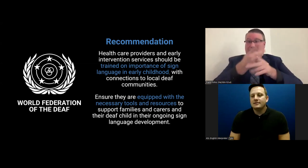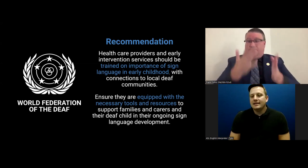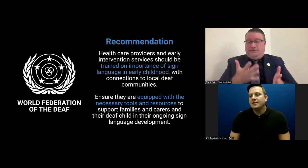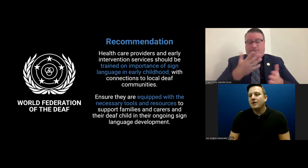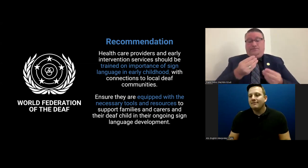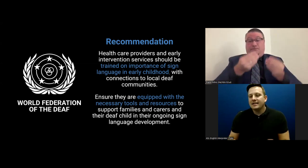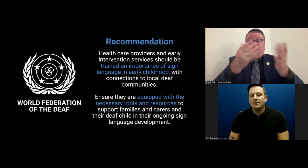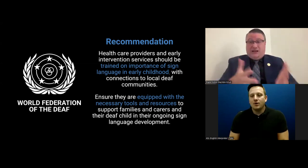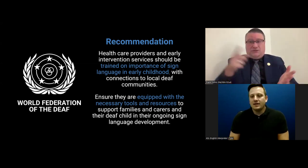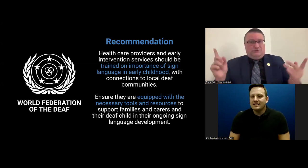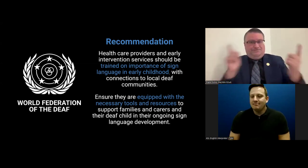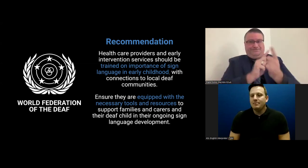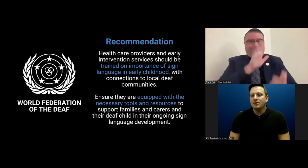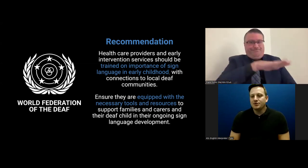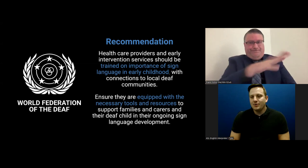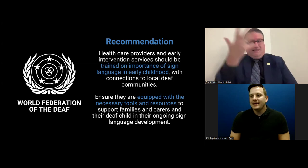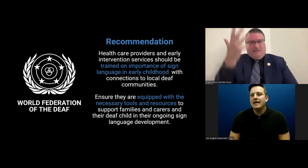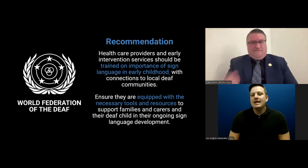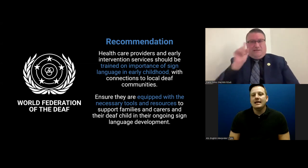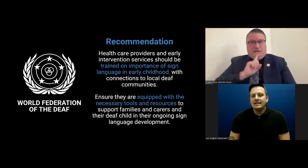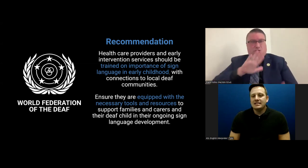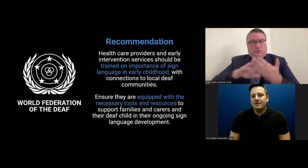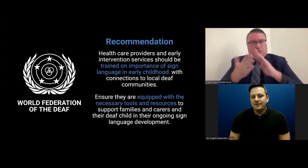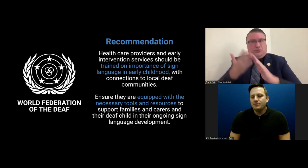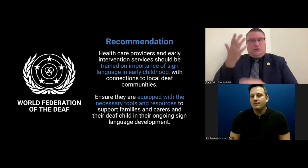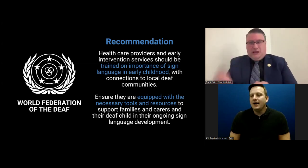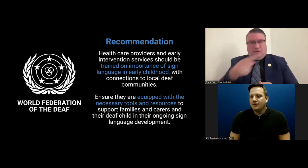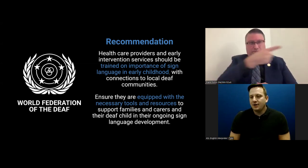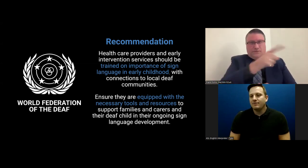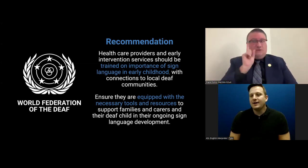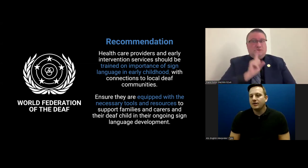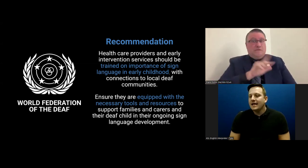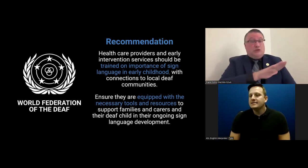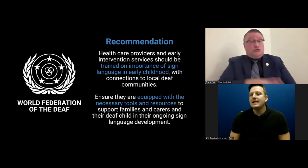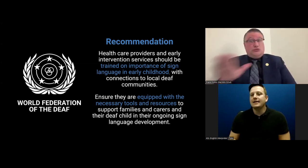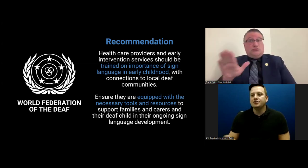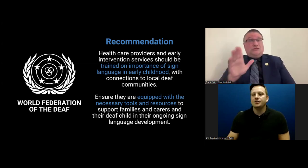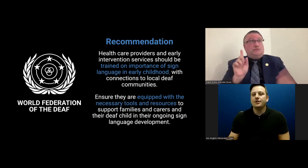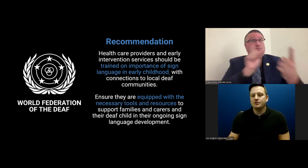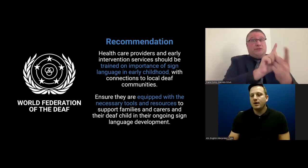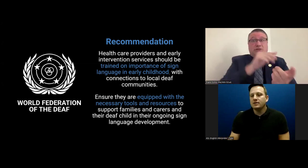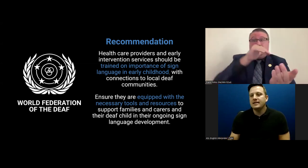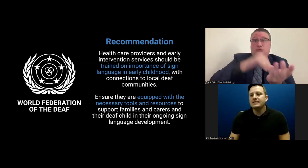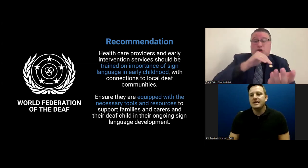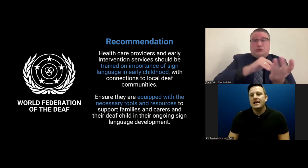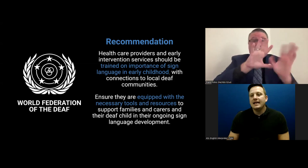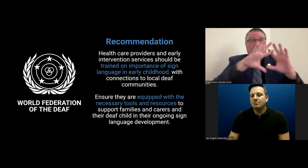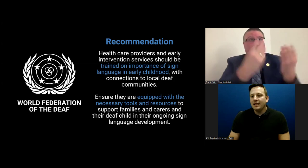In the advocacy work that deaf people are doing, it needs to be viewed from a healthcare provider lens and ensure that there's policies in